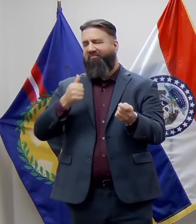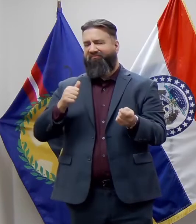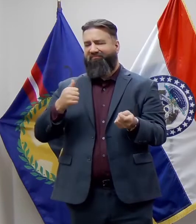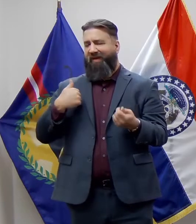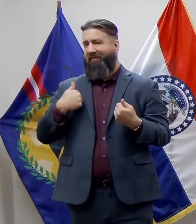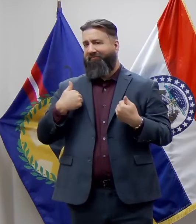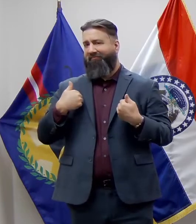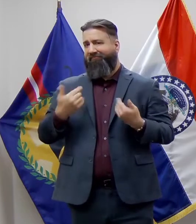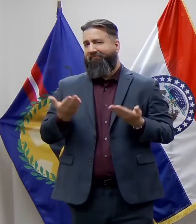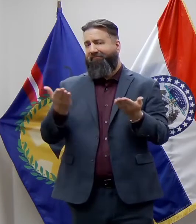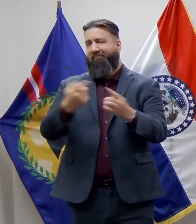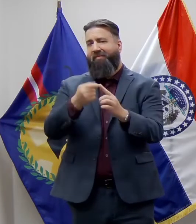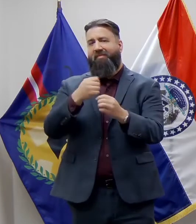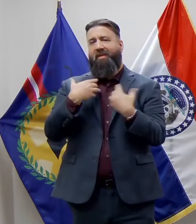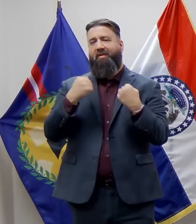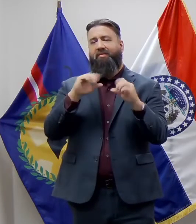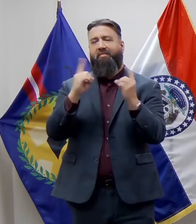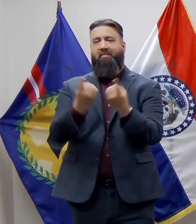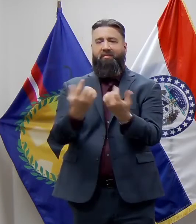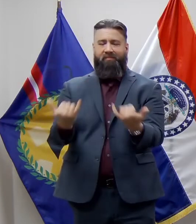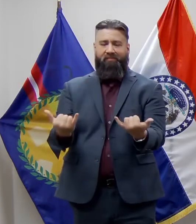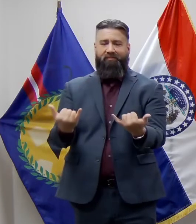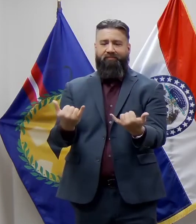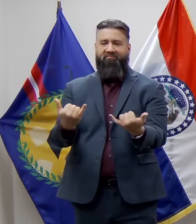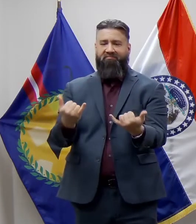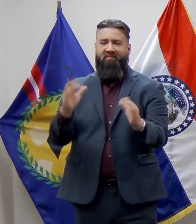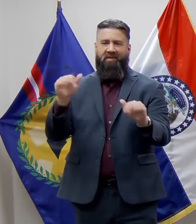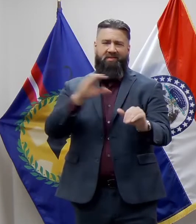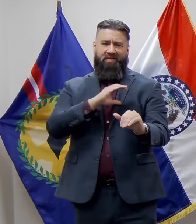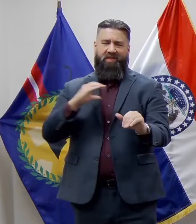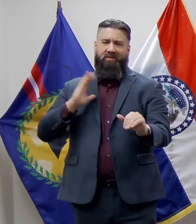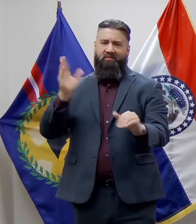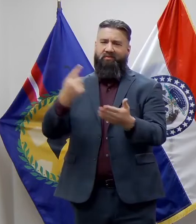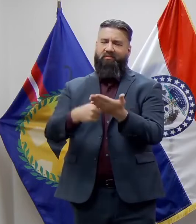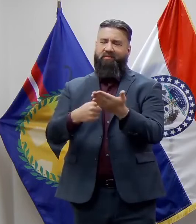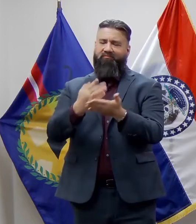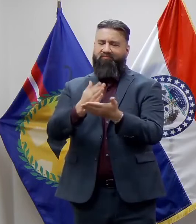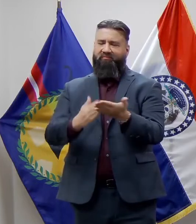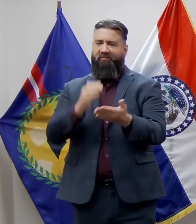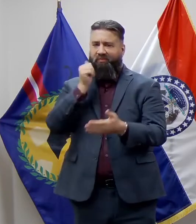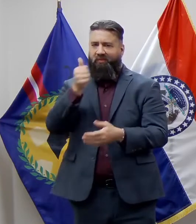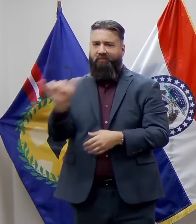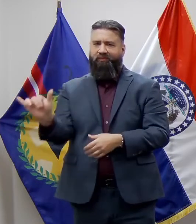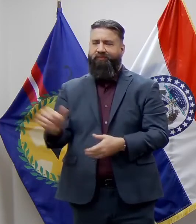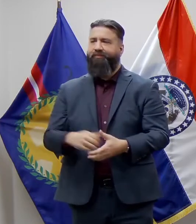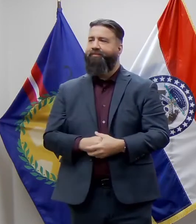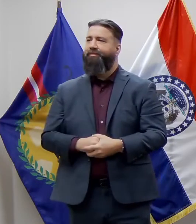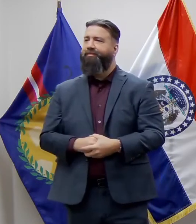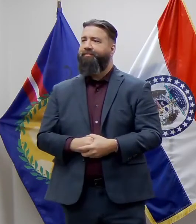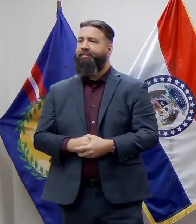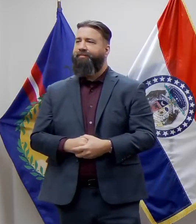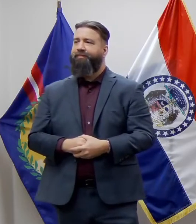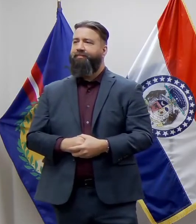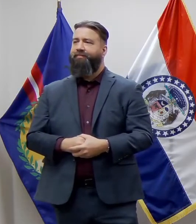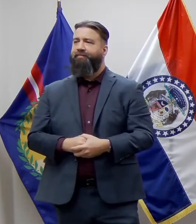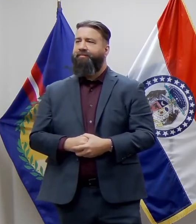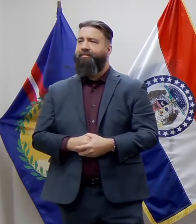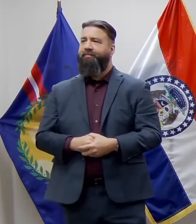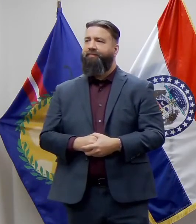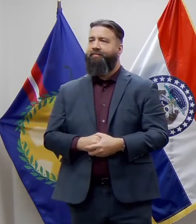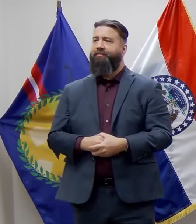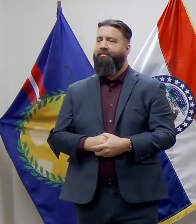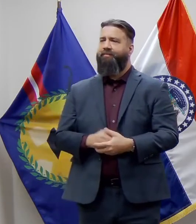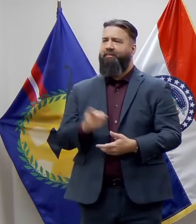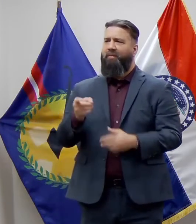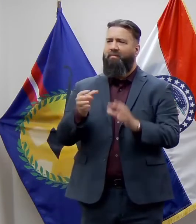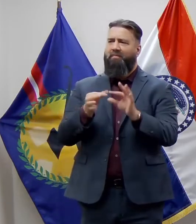at this time. I expect that the council will talk about that some tomorrow too. Dr. Page, do you have any, you mentioned it in your